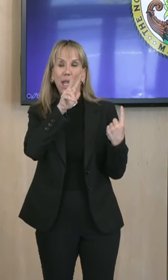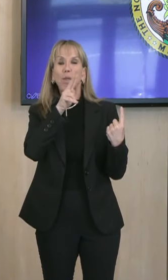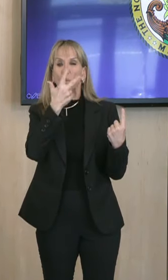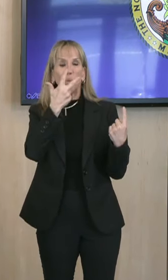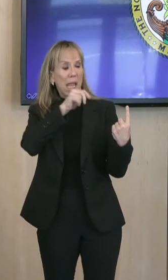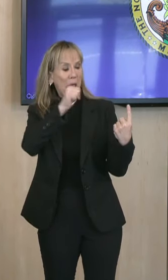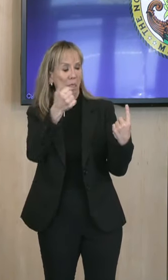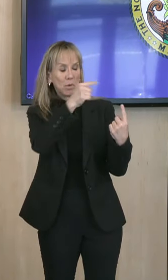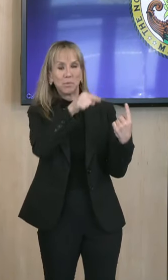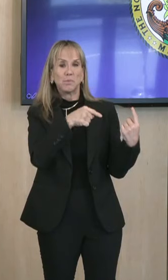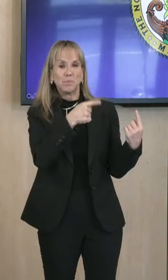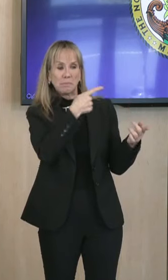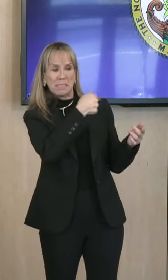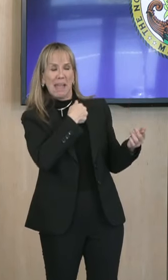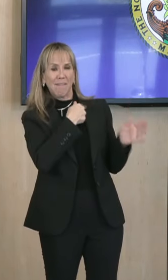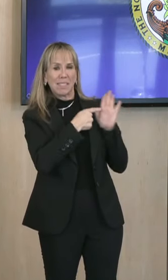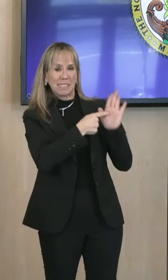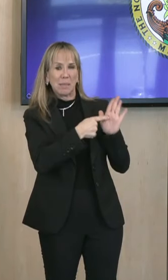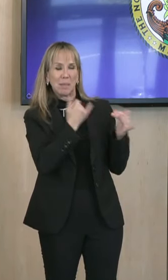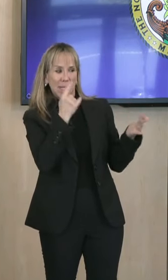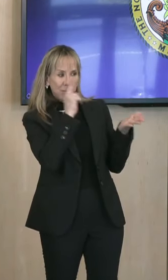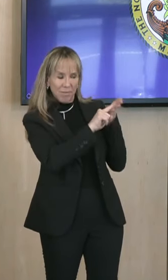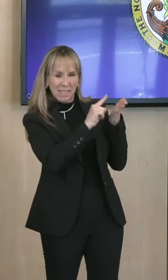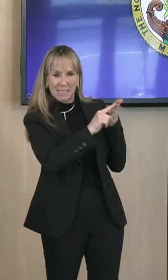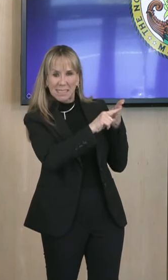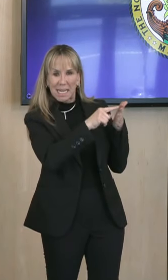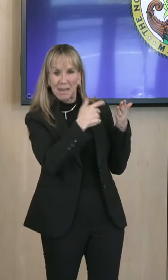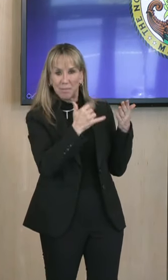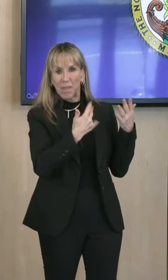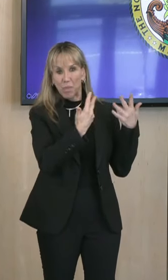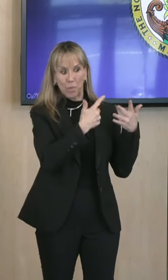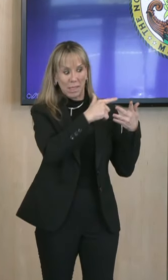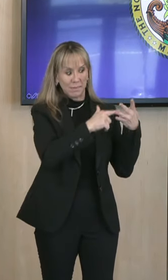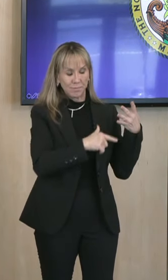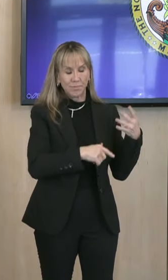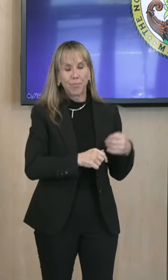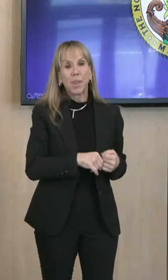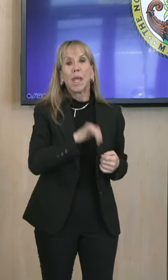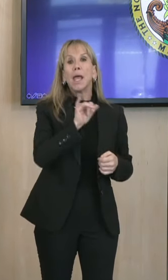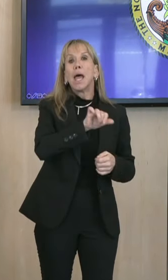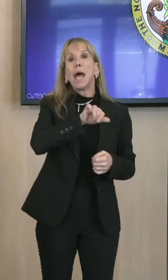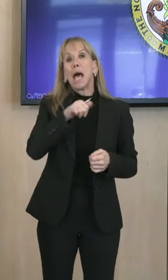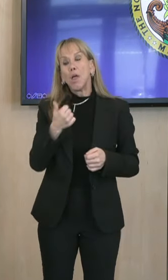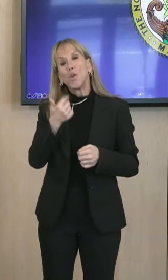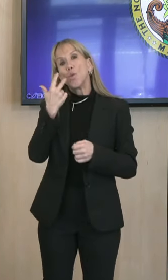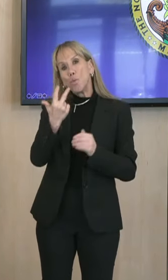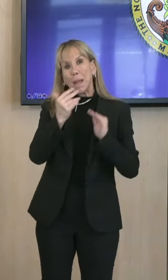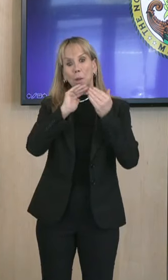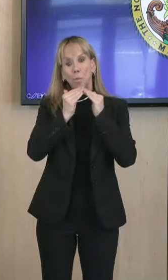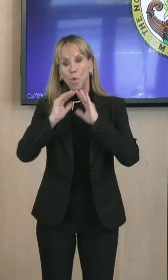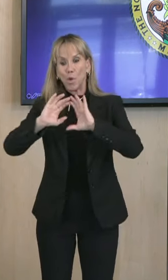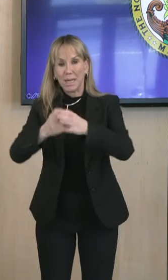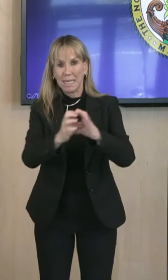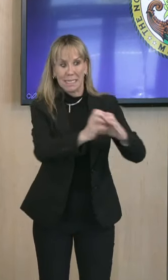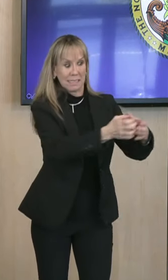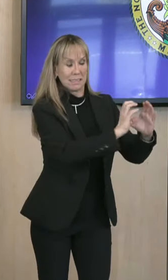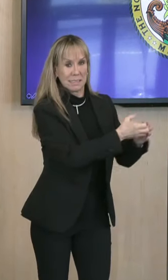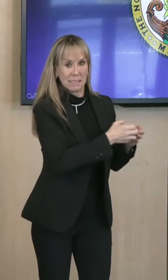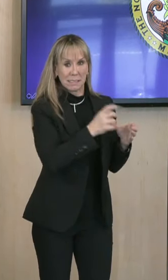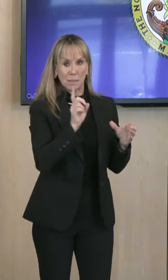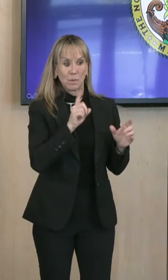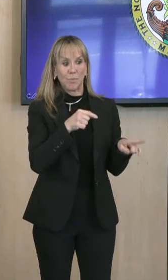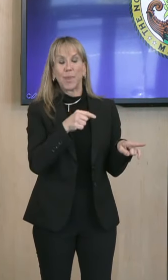under investigation. And in addition to the 3 previous community-confirmed outbreaks, we have 1